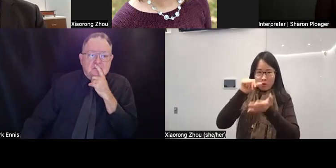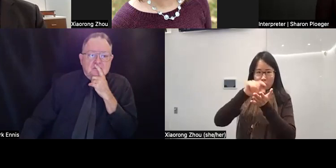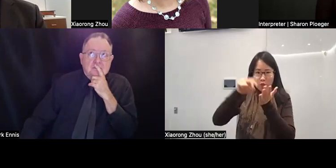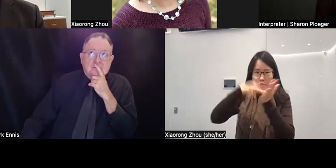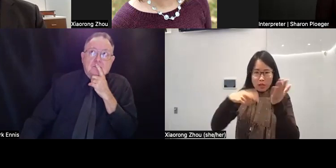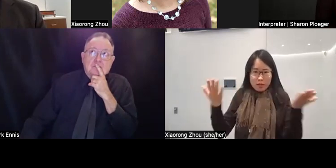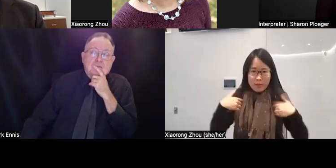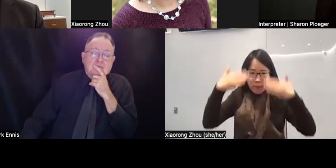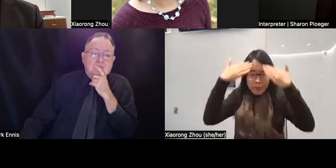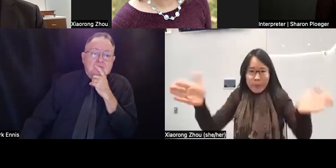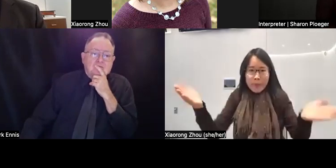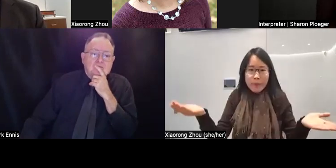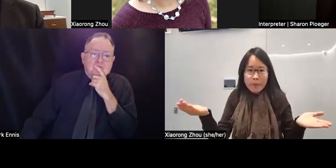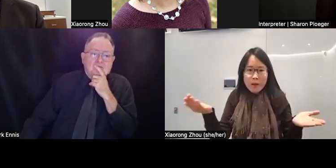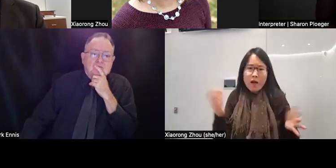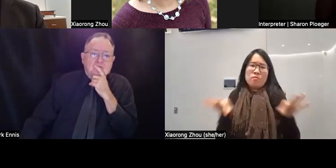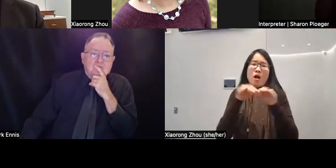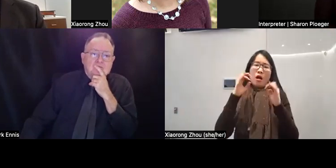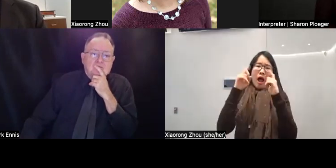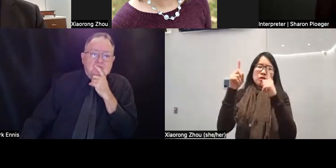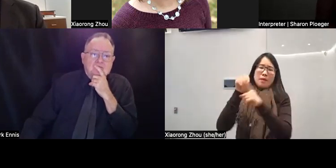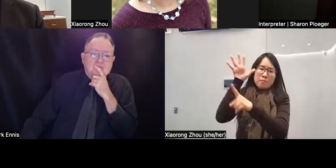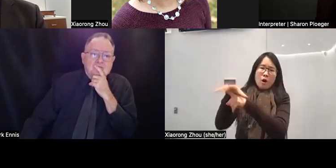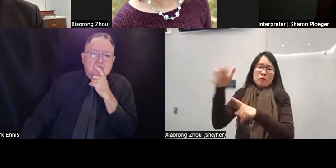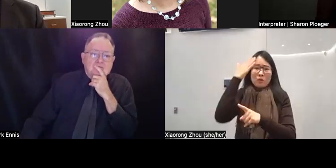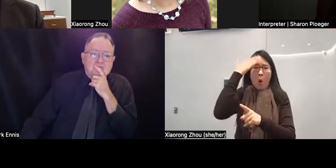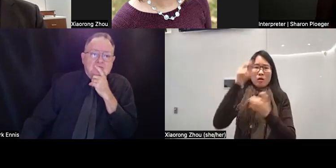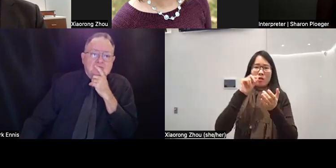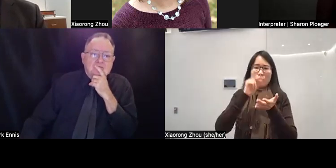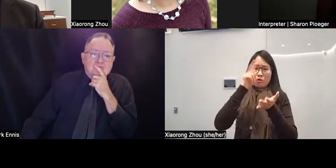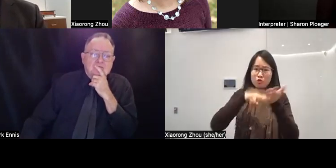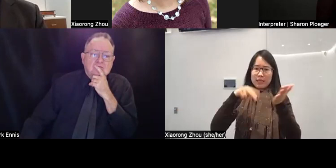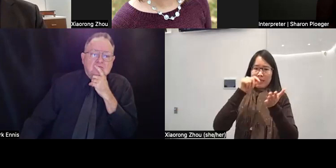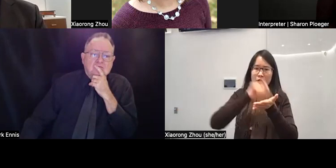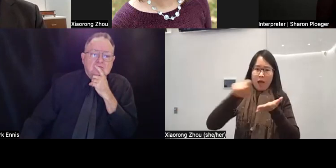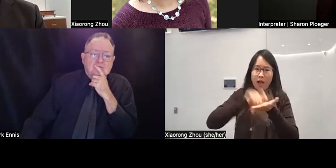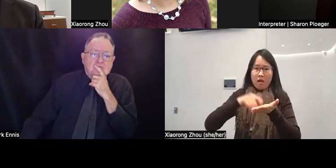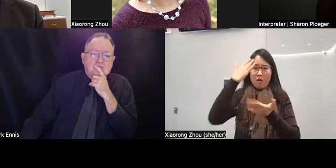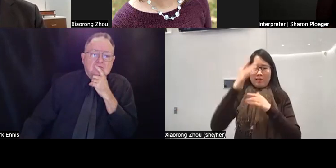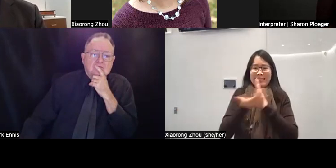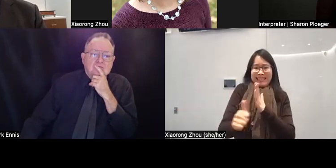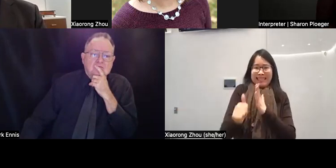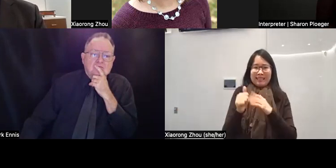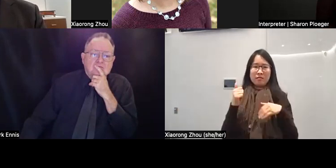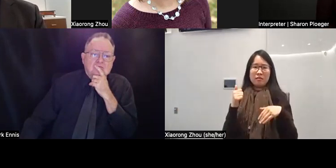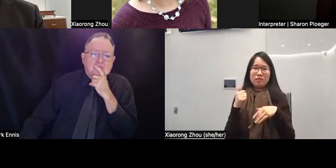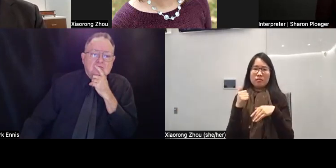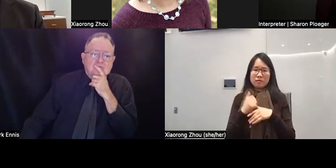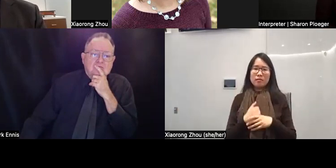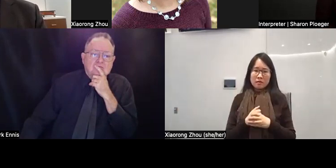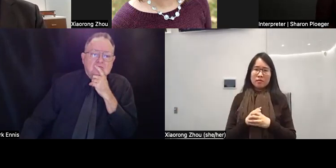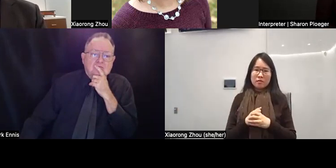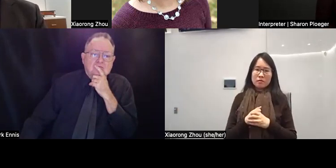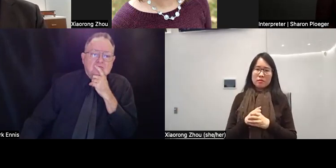approach a boss, get a job, do things. Literacy was an issue. So I think education is what's most important for